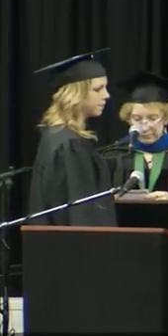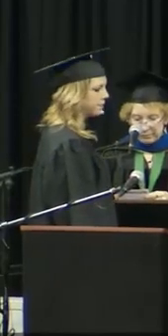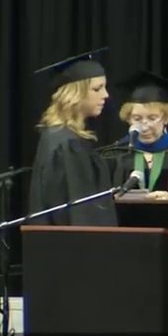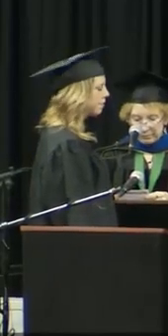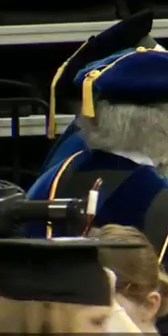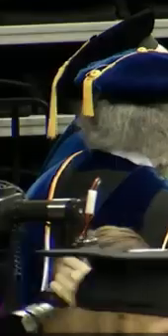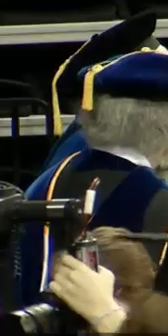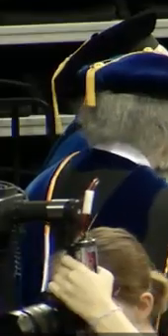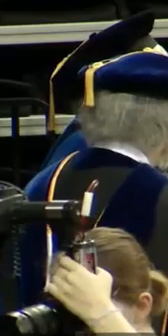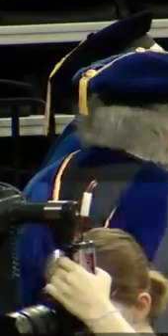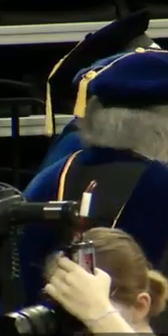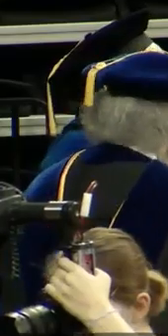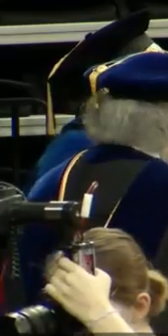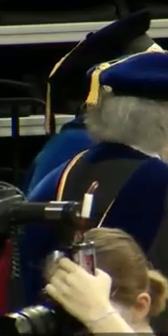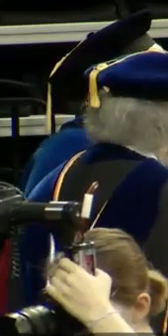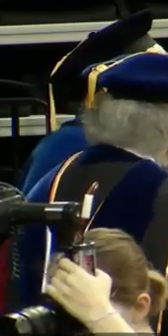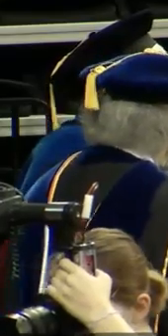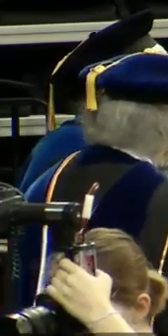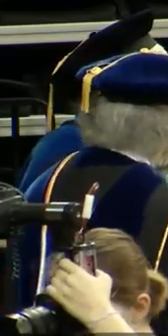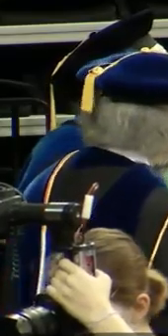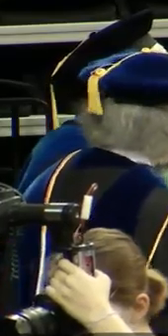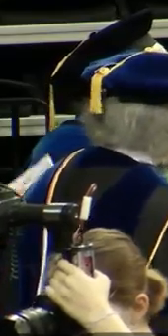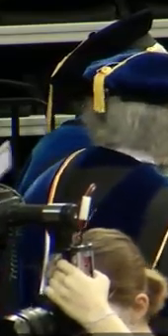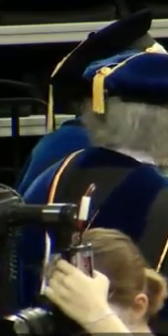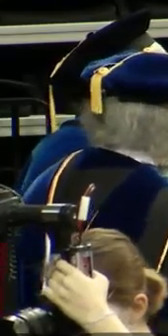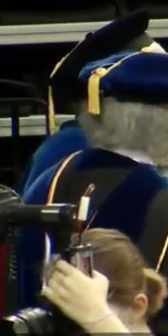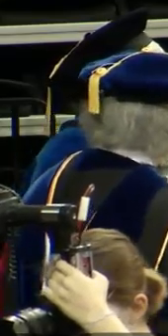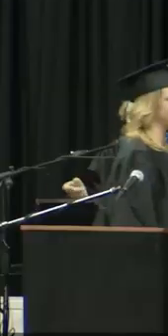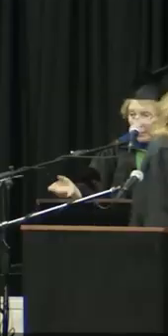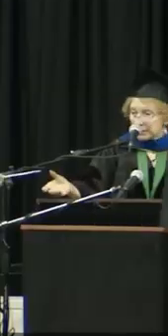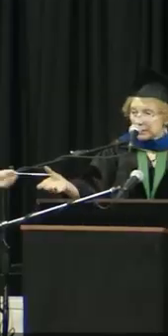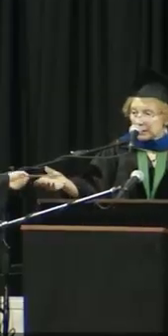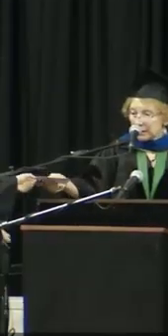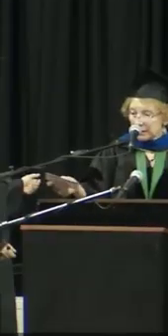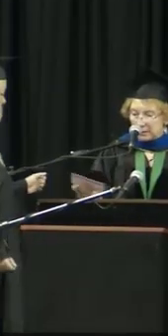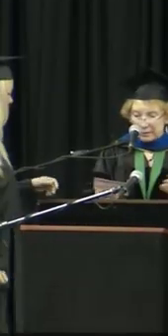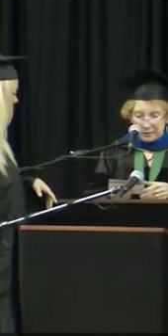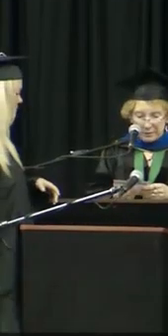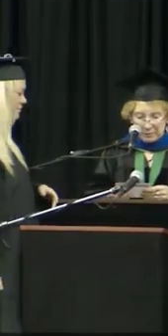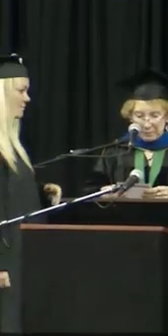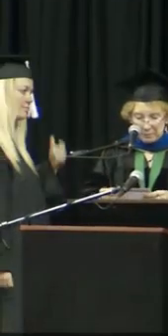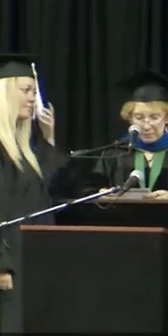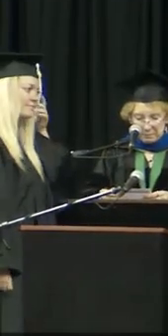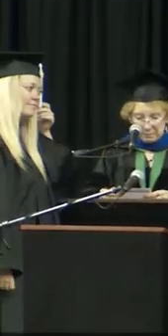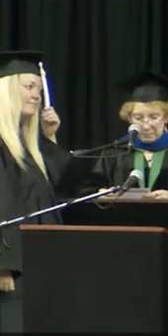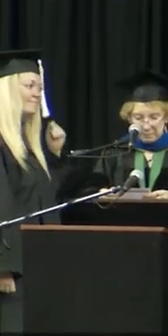Catherine Moffitt. Amber Badalotto.